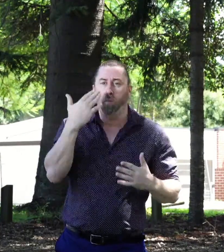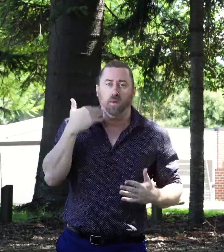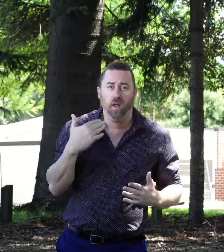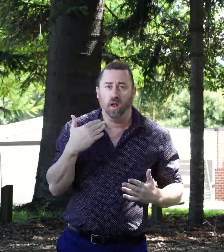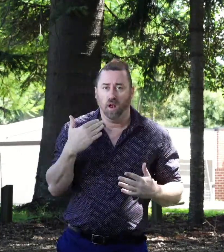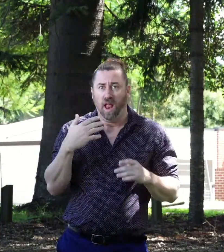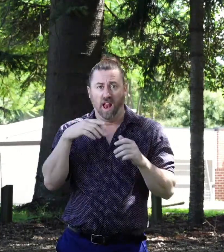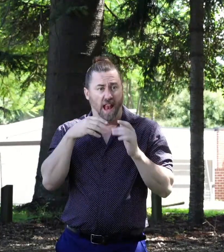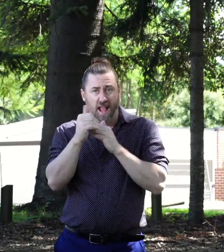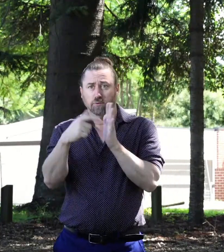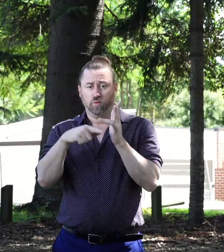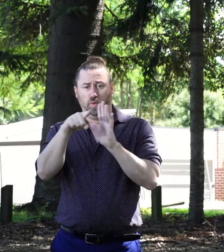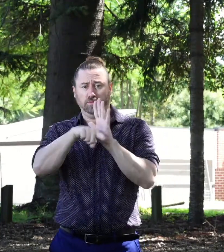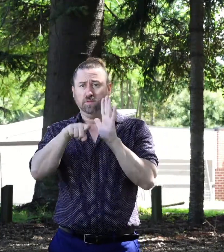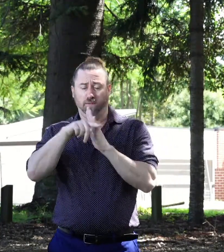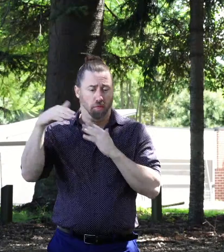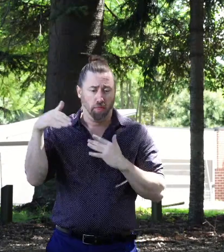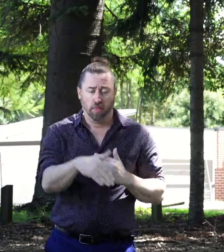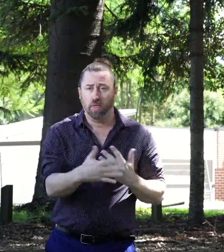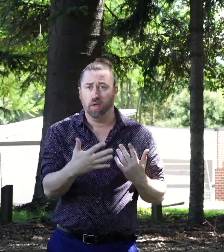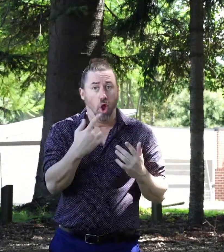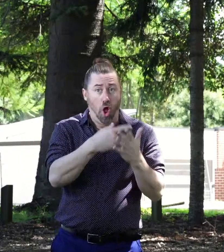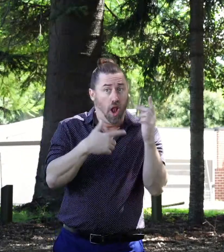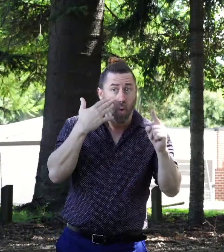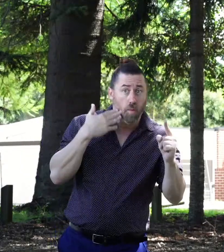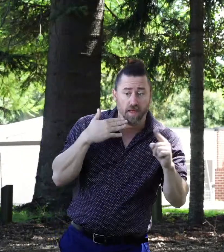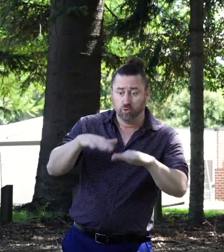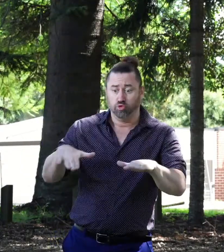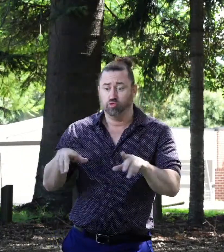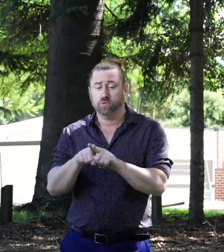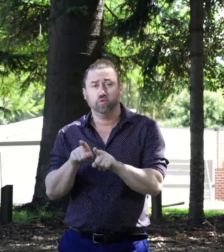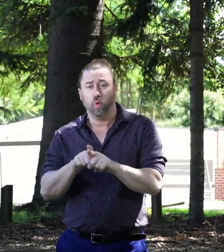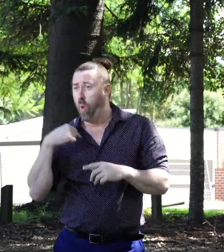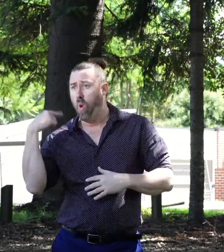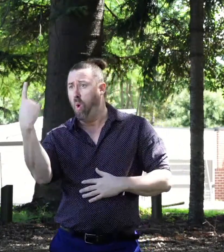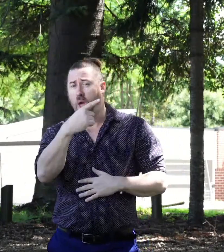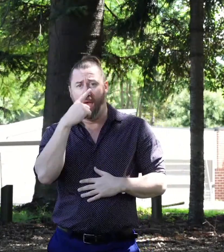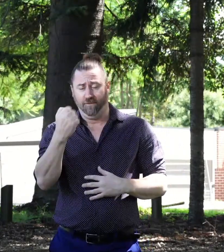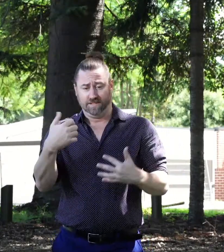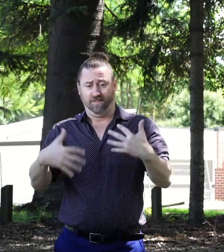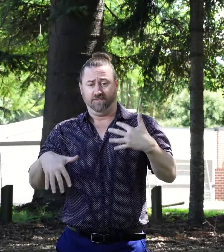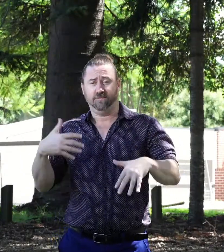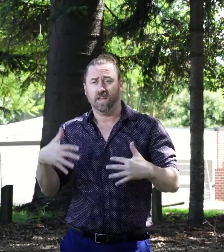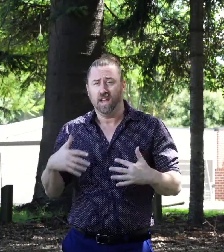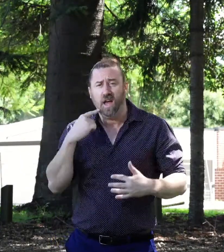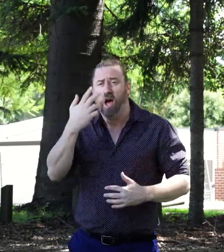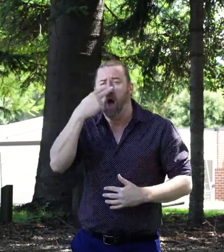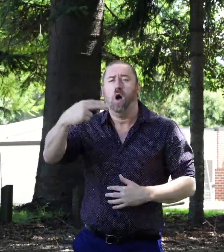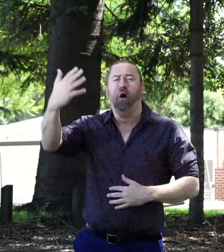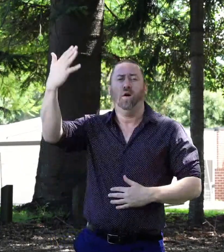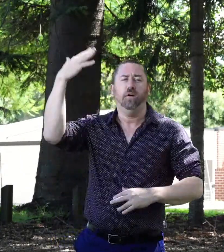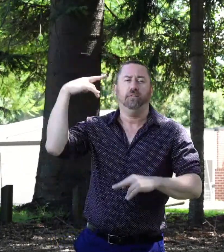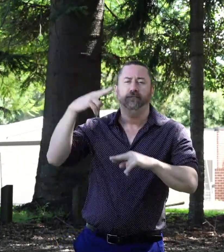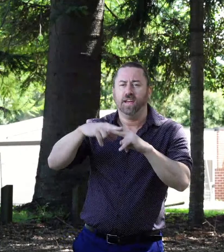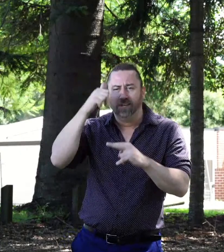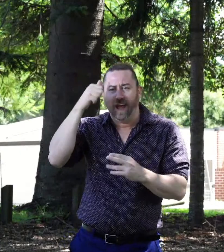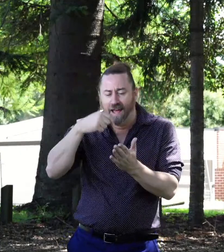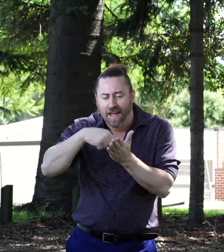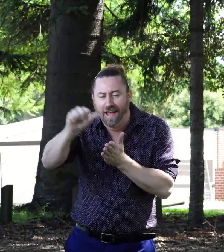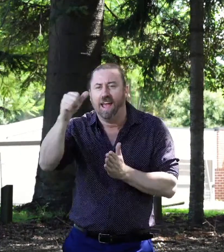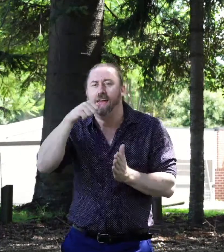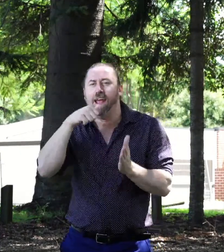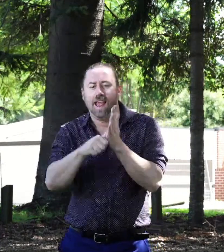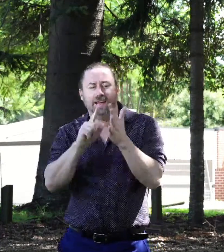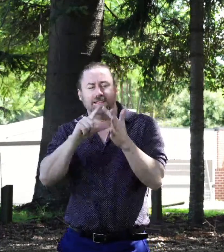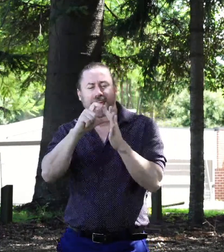children and other people in every walk of life. Now, gone are the days where people used to write letters to the editor and put